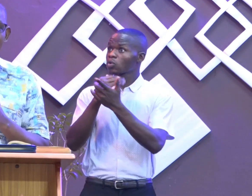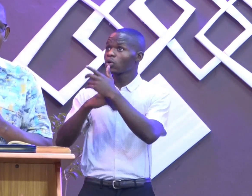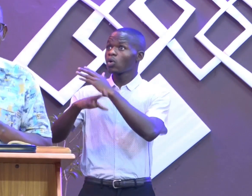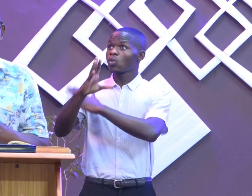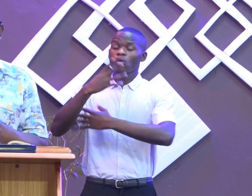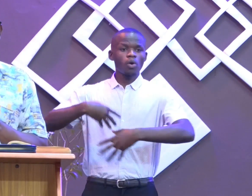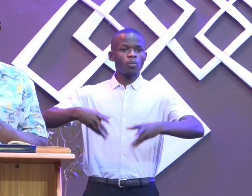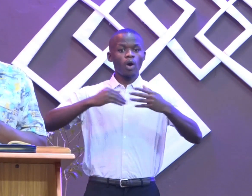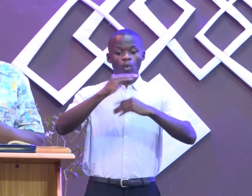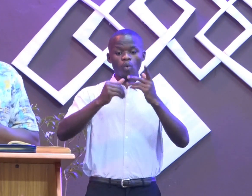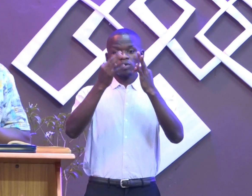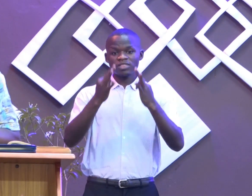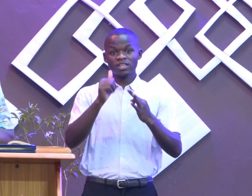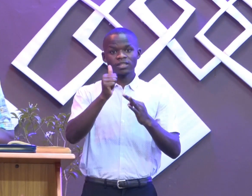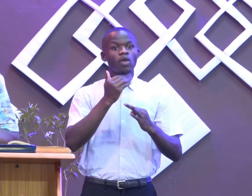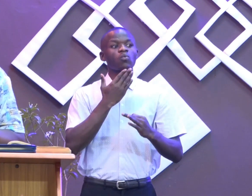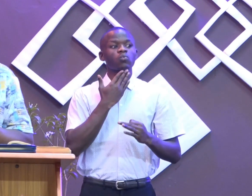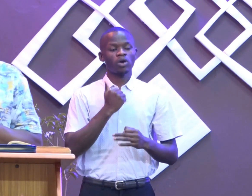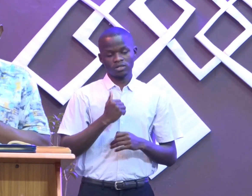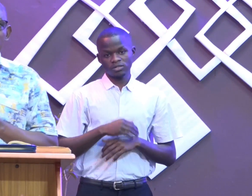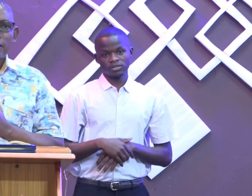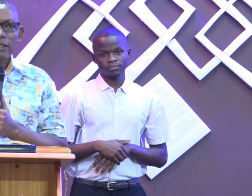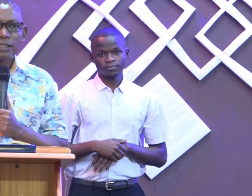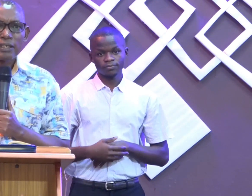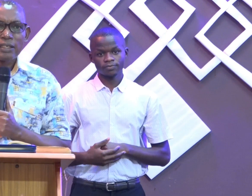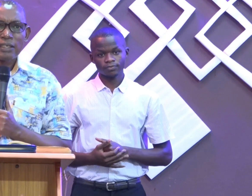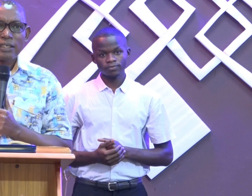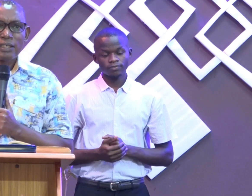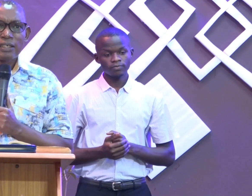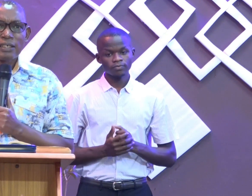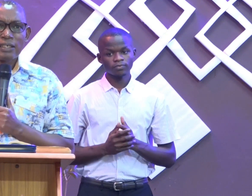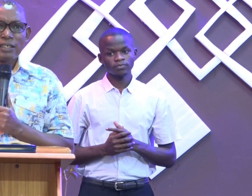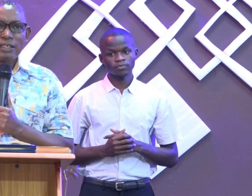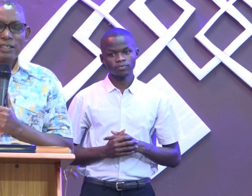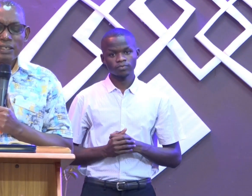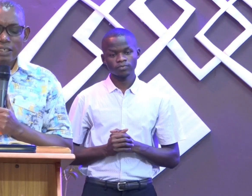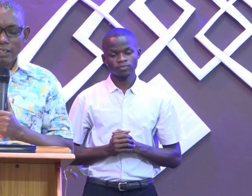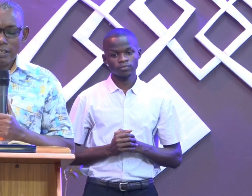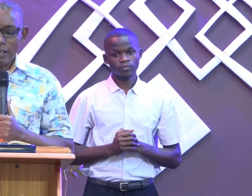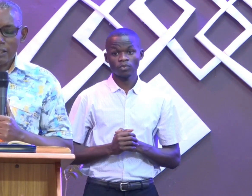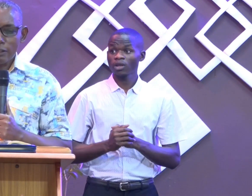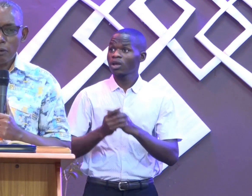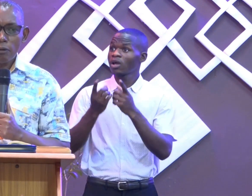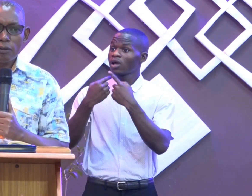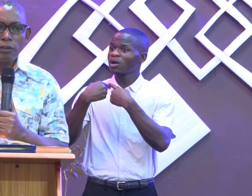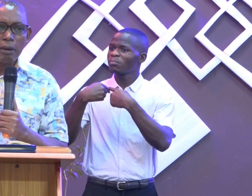may perhaps say that maybe Bishop had been talking about it and he doesn't need anything from